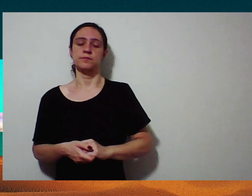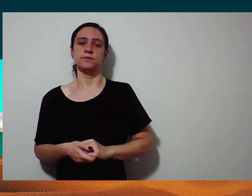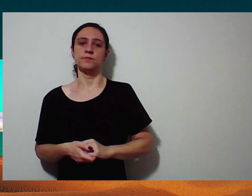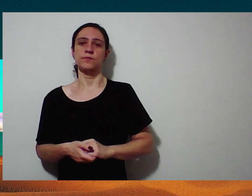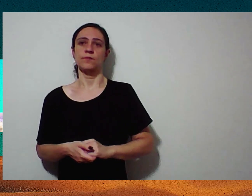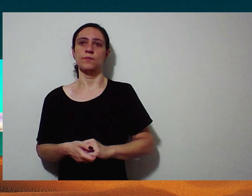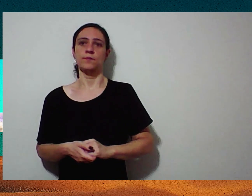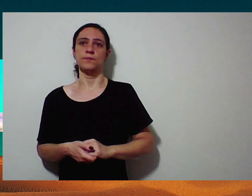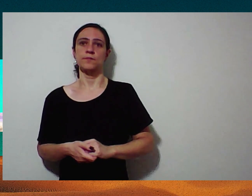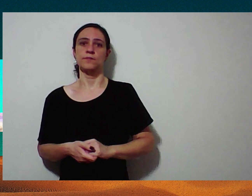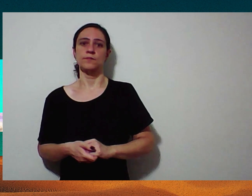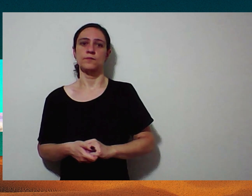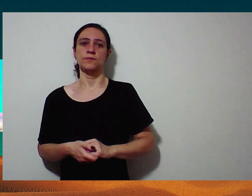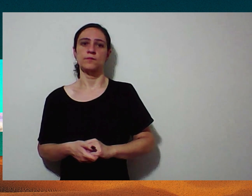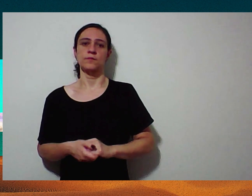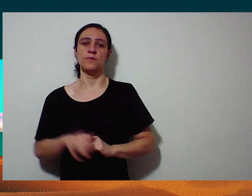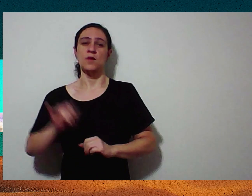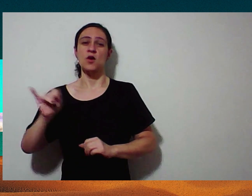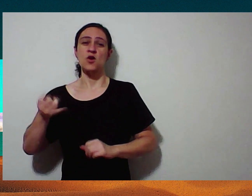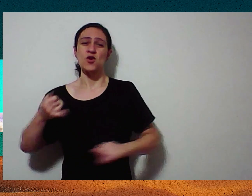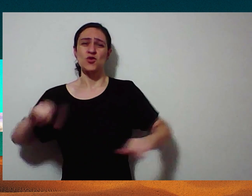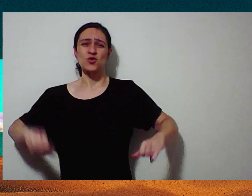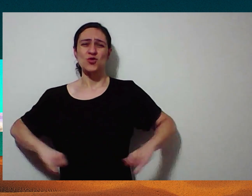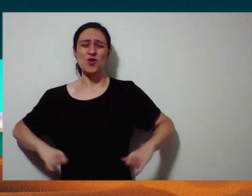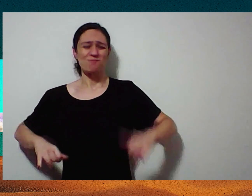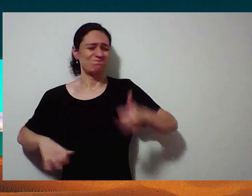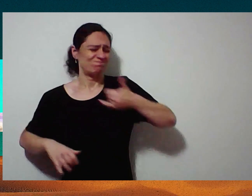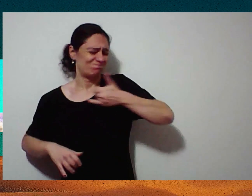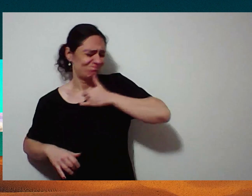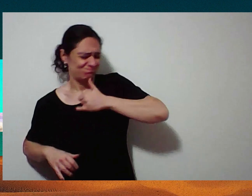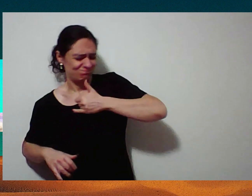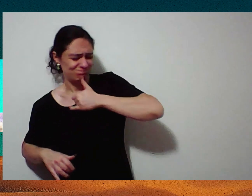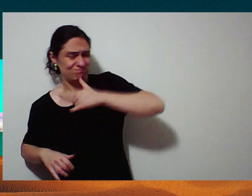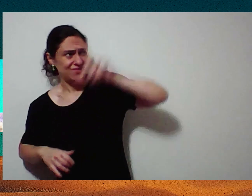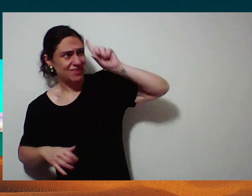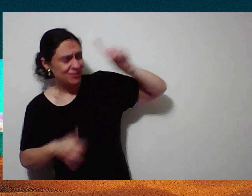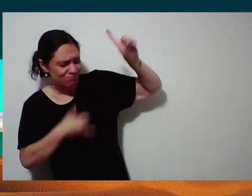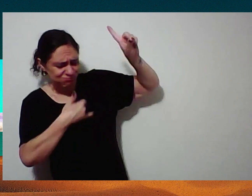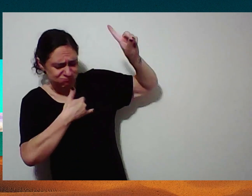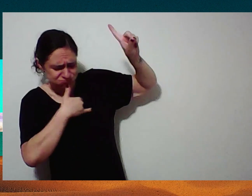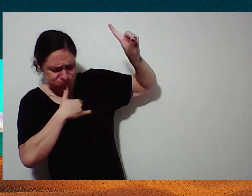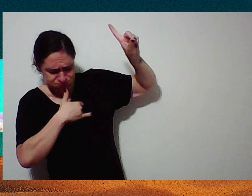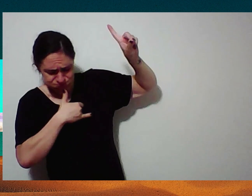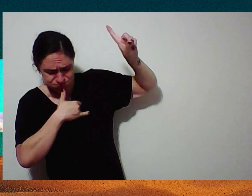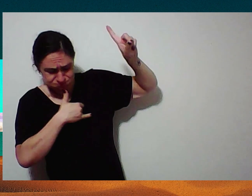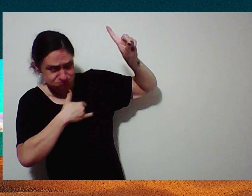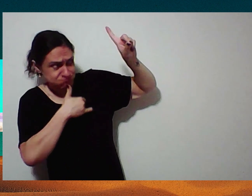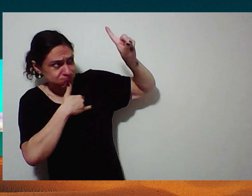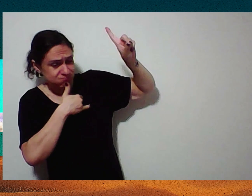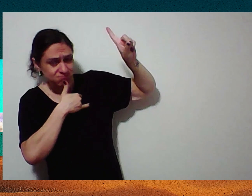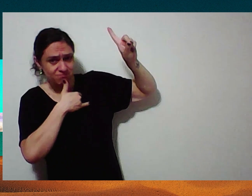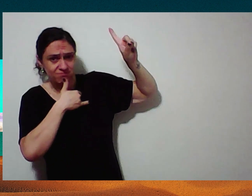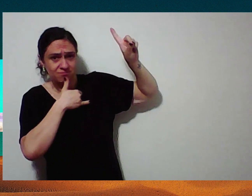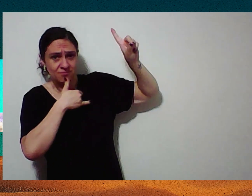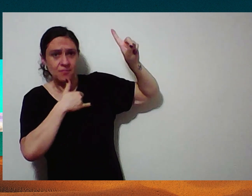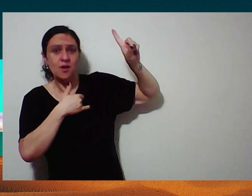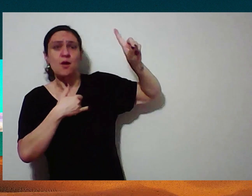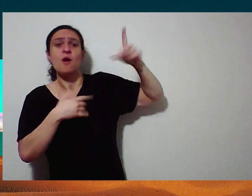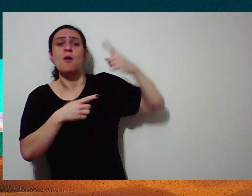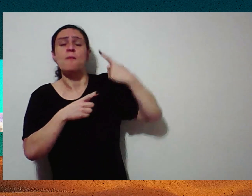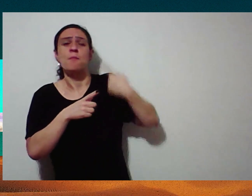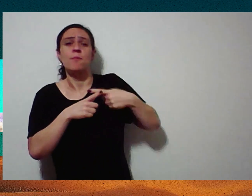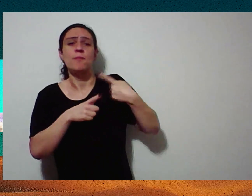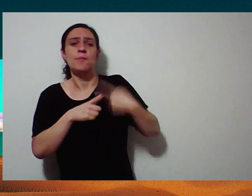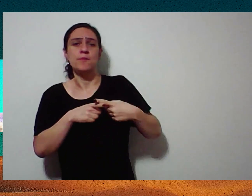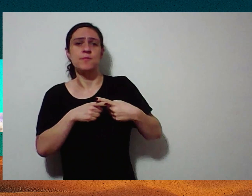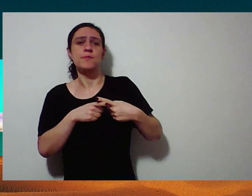tão chateado com Deus. Job was so upset with God. Ele que viveu aos seus